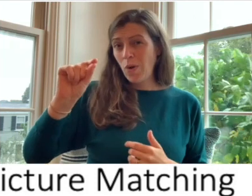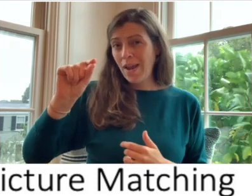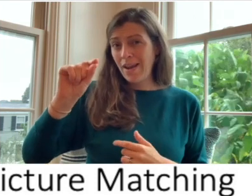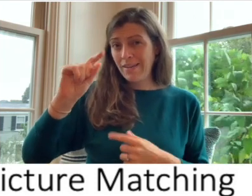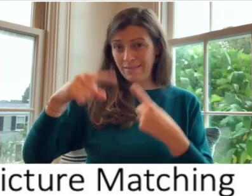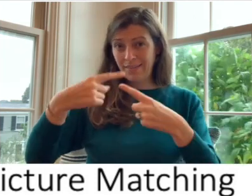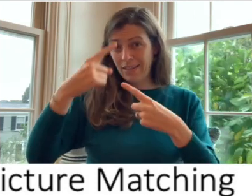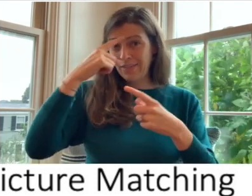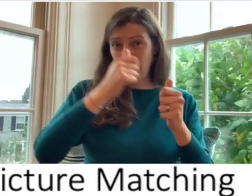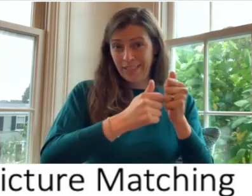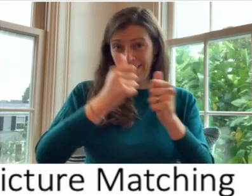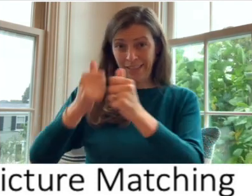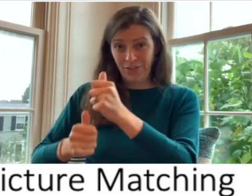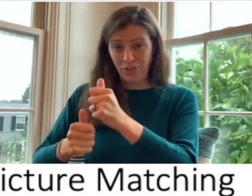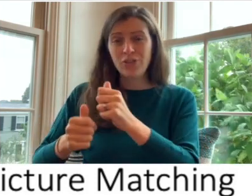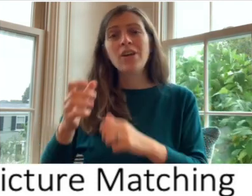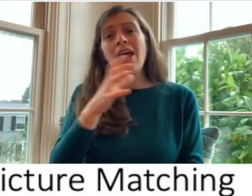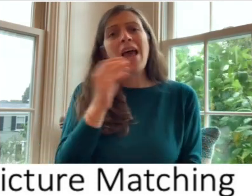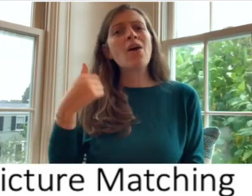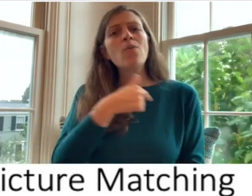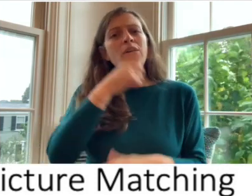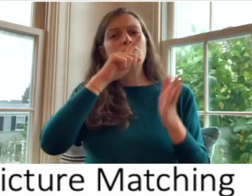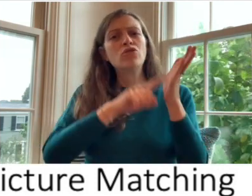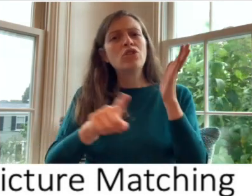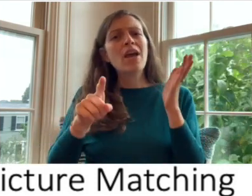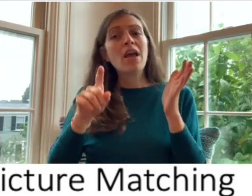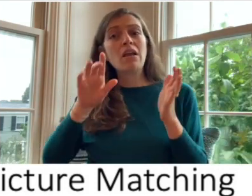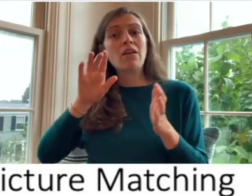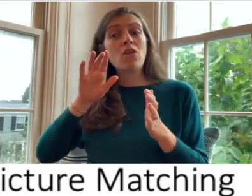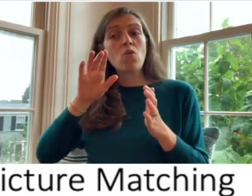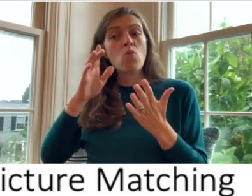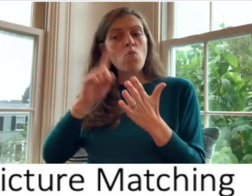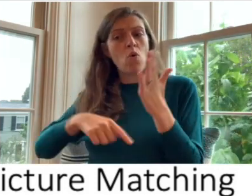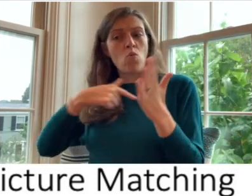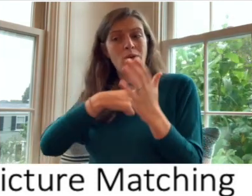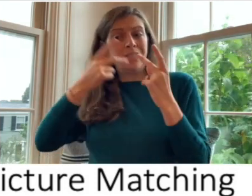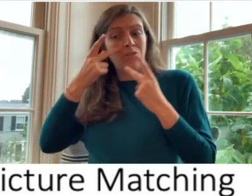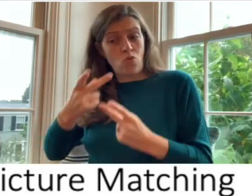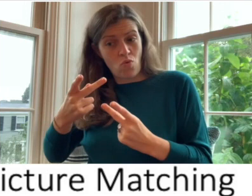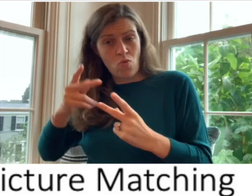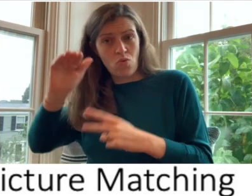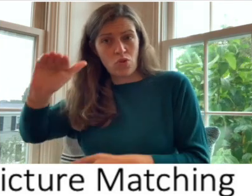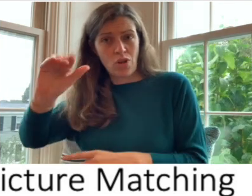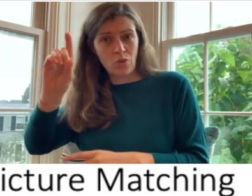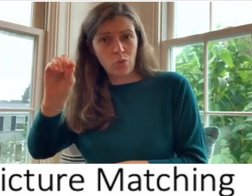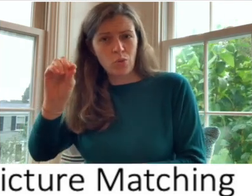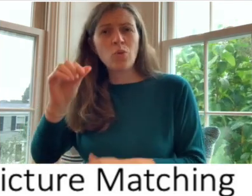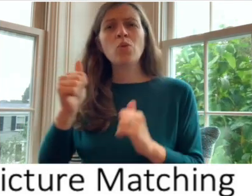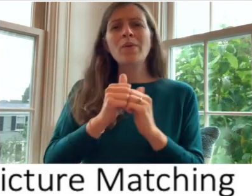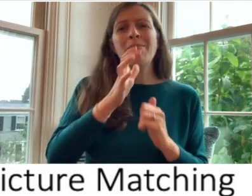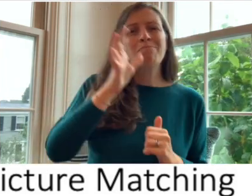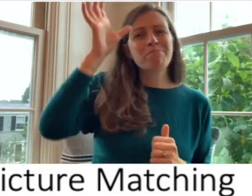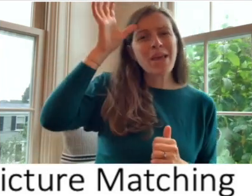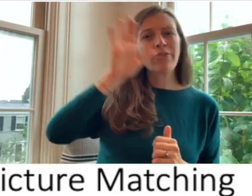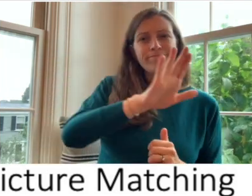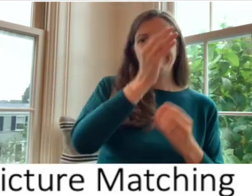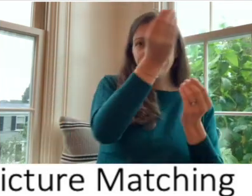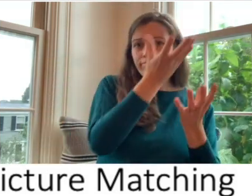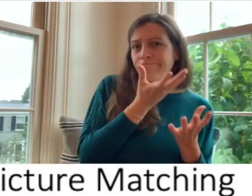picture matched from an array of 4. We had 20 items on each of these 2 tasks. These were all items that showed up on the